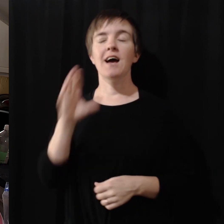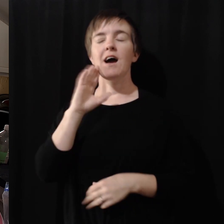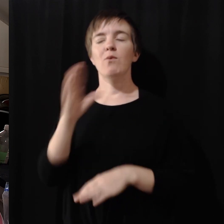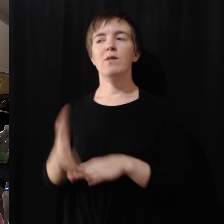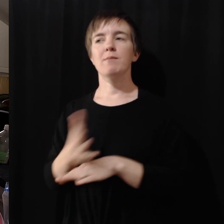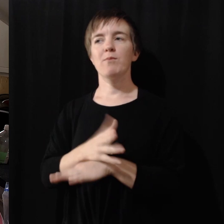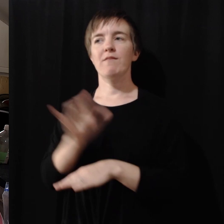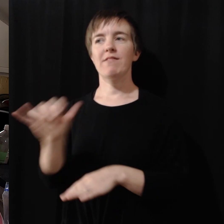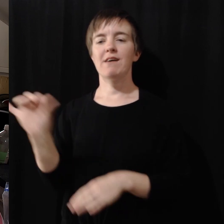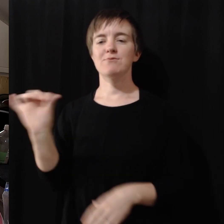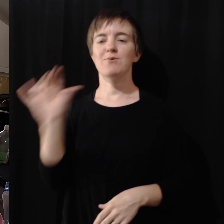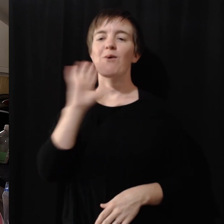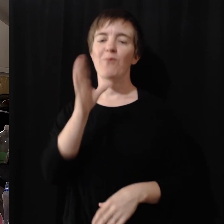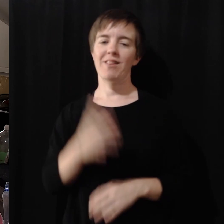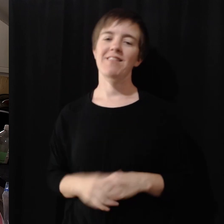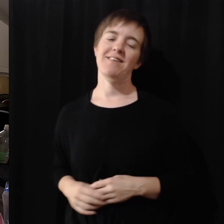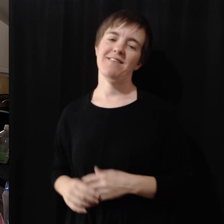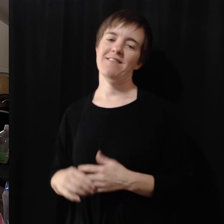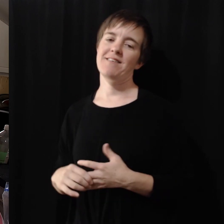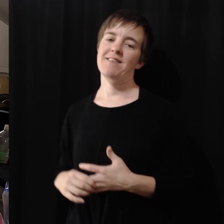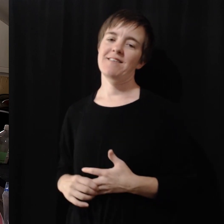I'm gonna get better at that too.